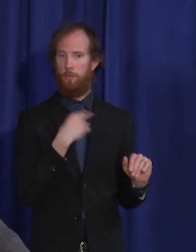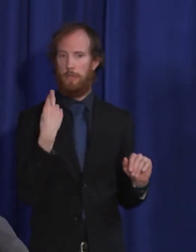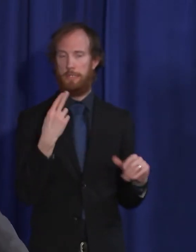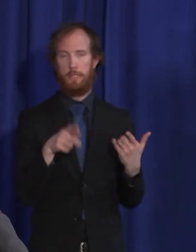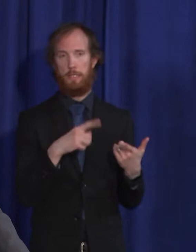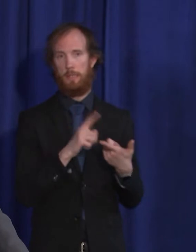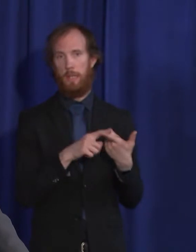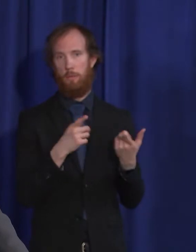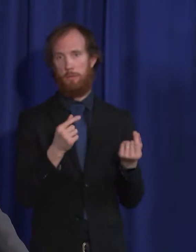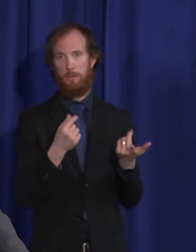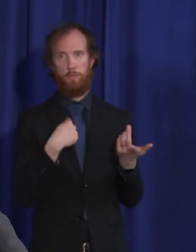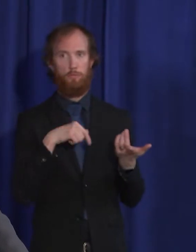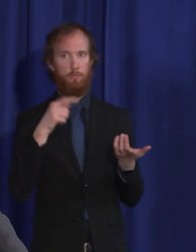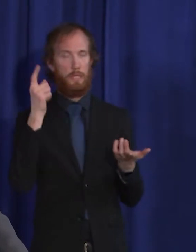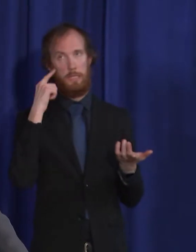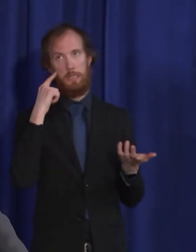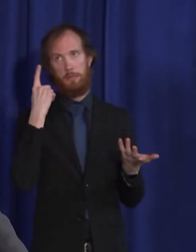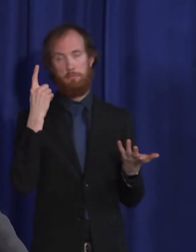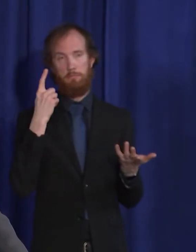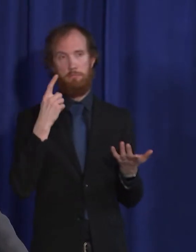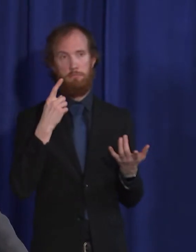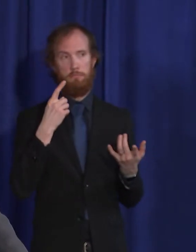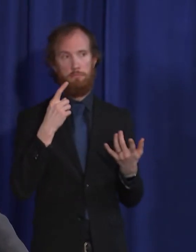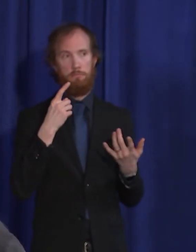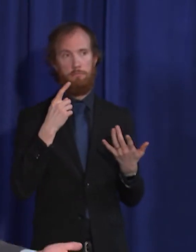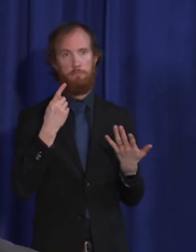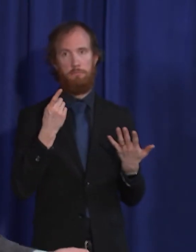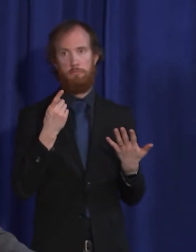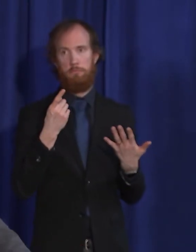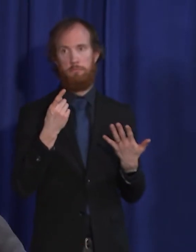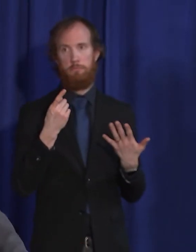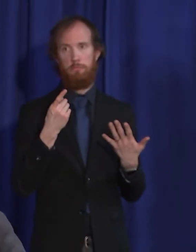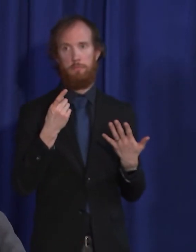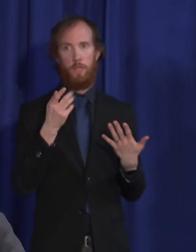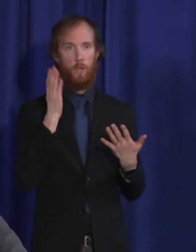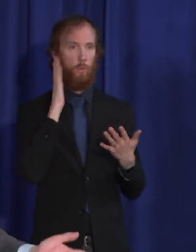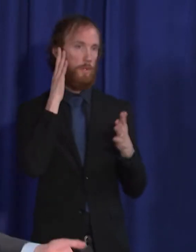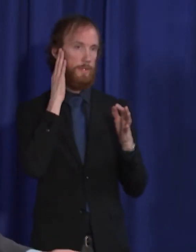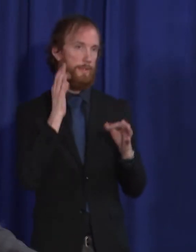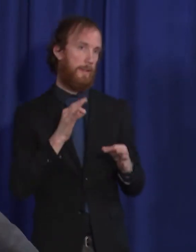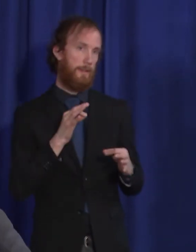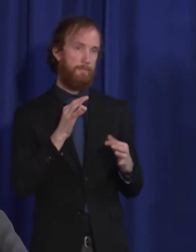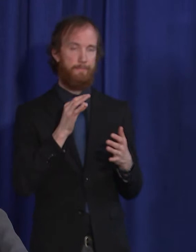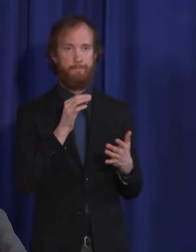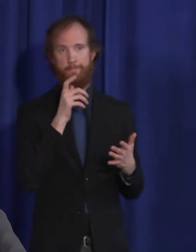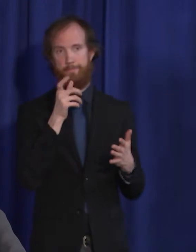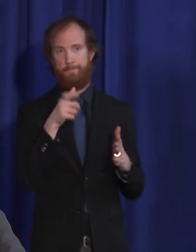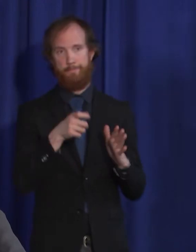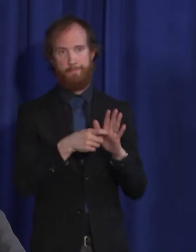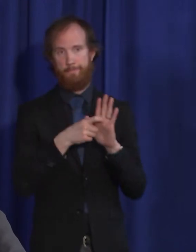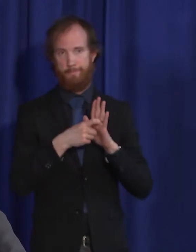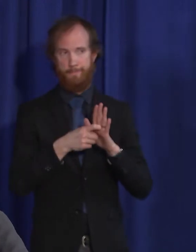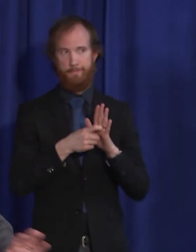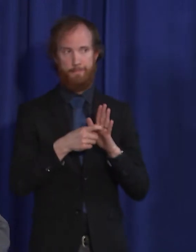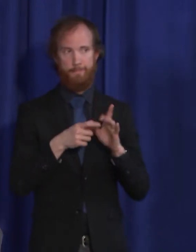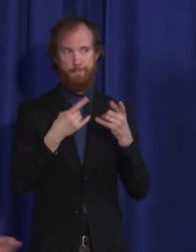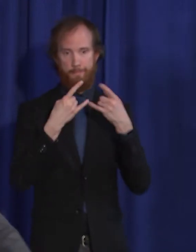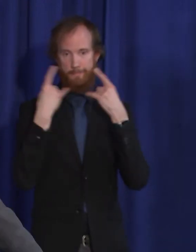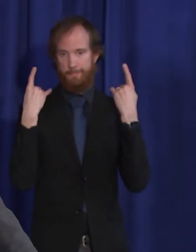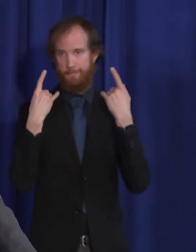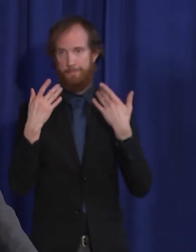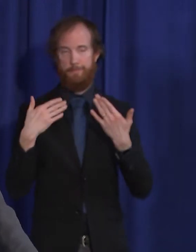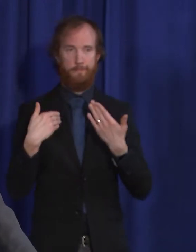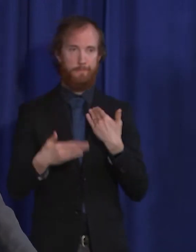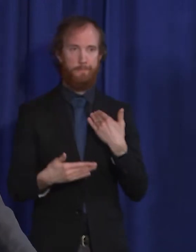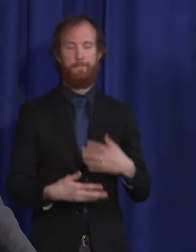go we'll remove the mask optional. And of course, that'll be in consultation with Dr. Arwady. Siempre consultamos con los expertos,